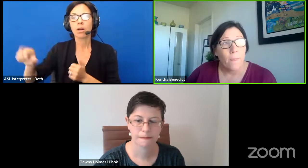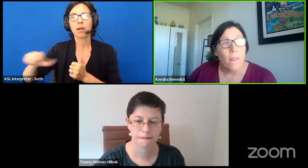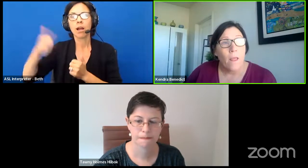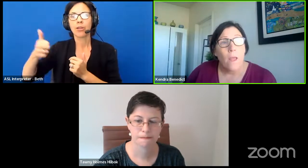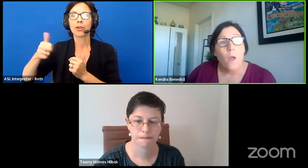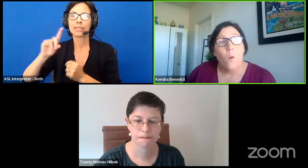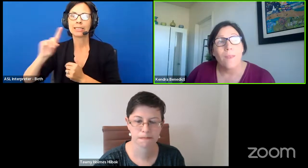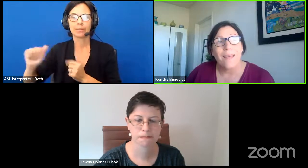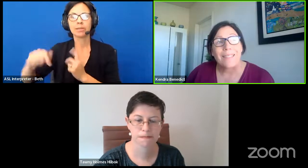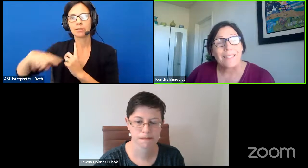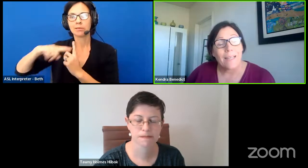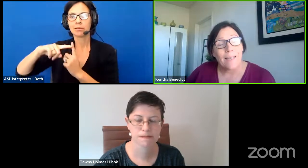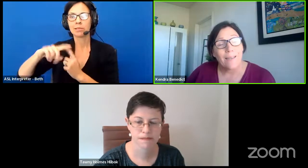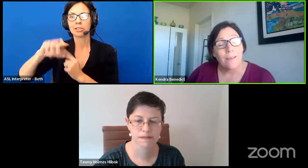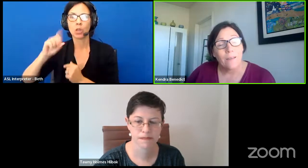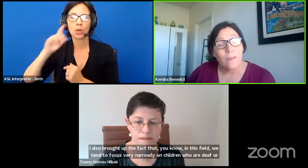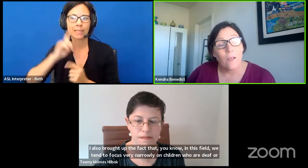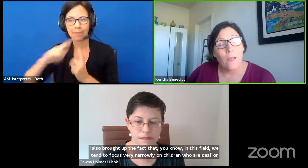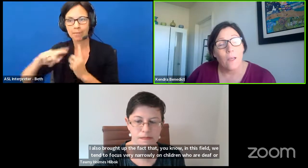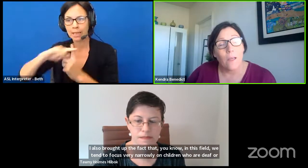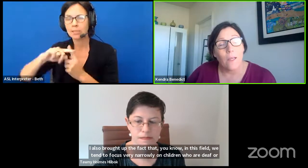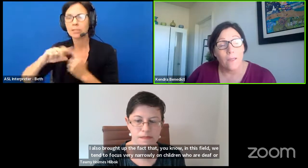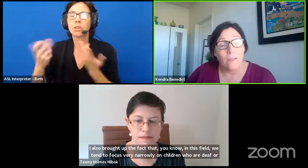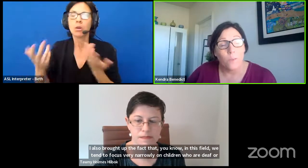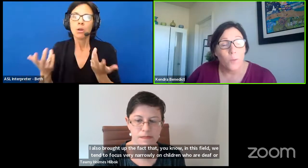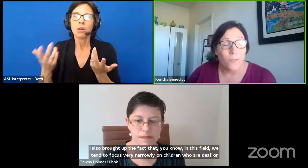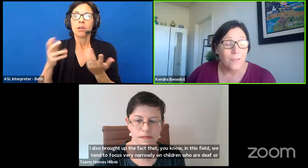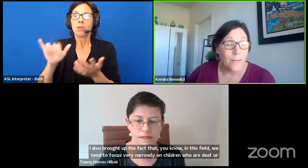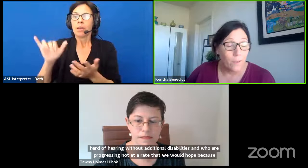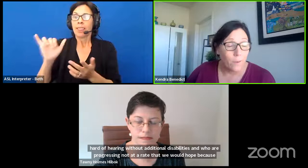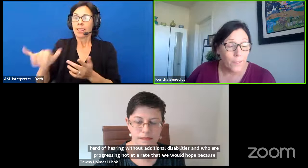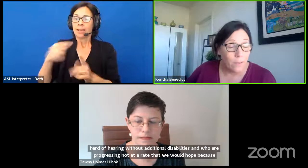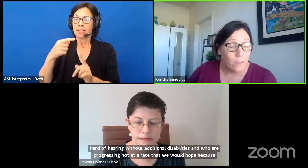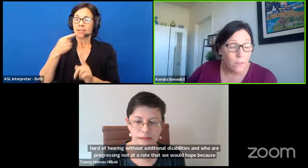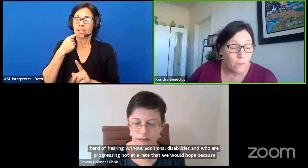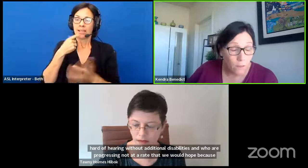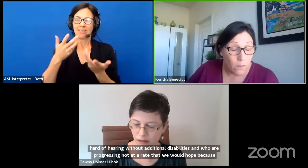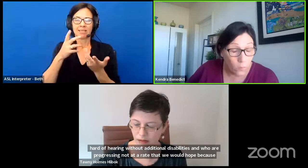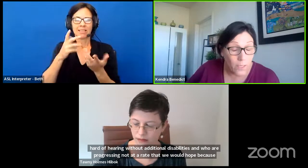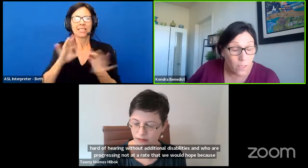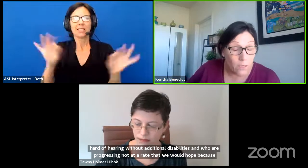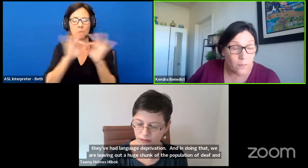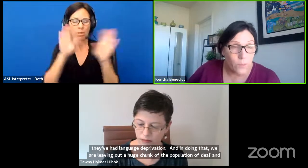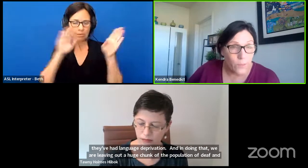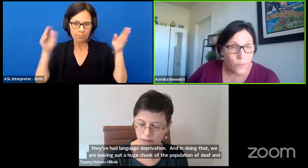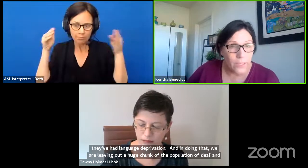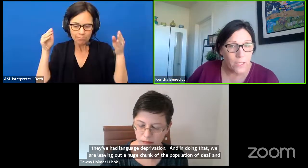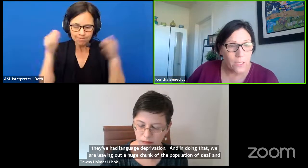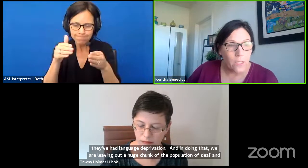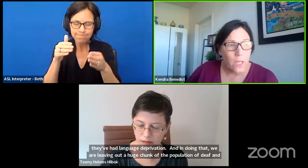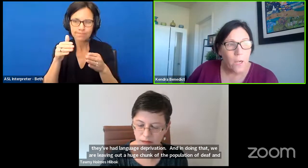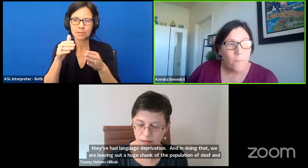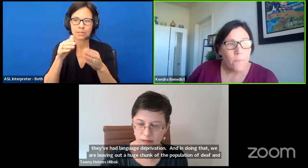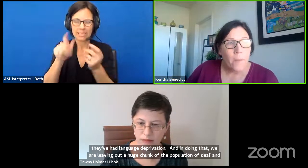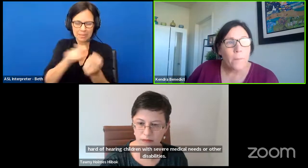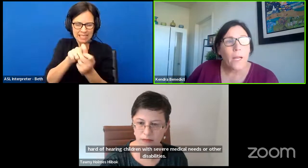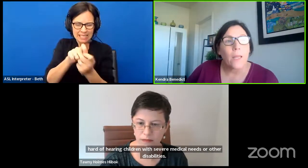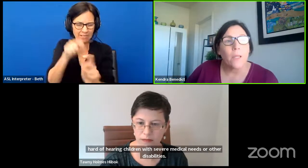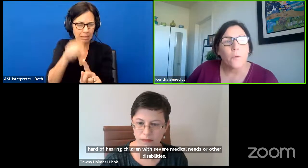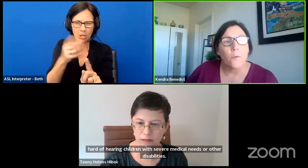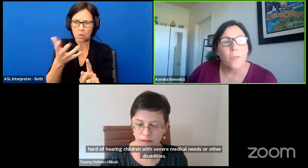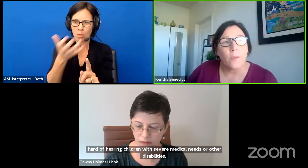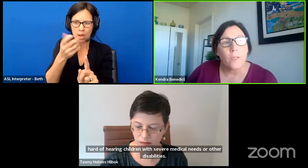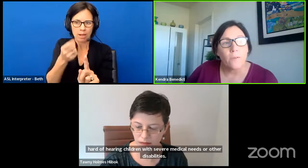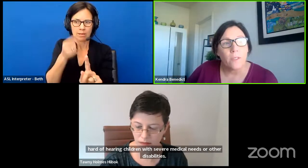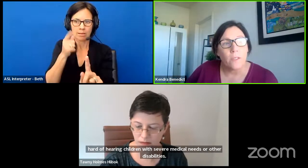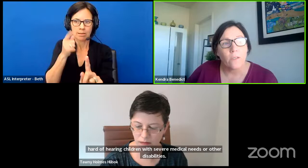disabilities. With that said, again, it's important to narrow in on what it is that we're doing here, but I